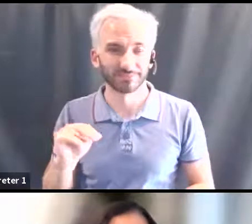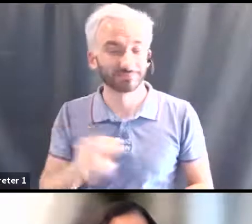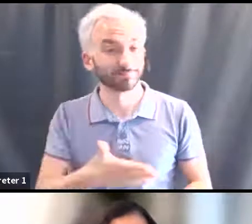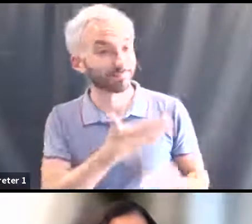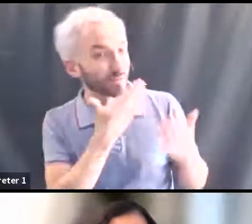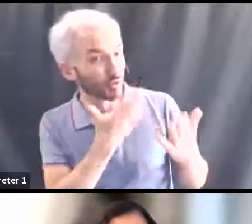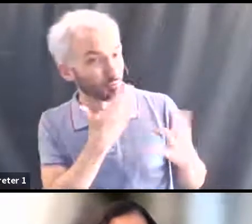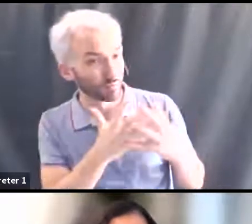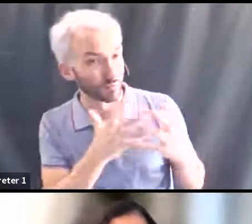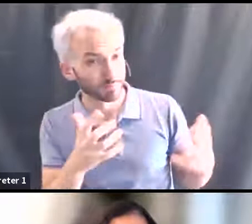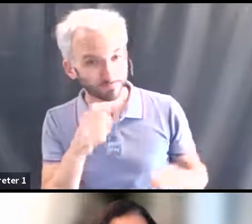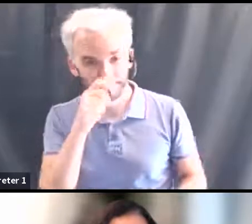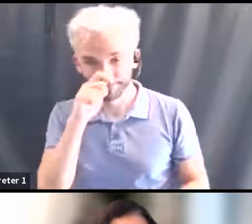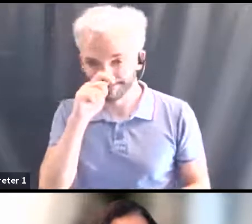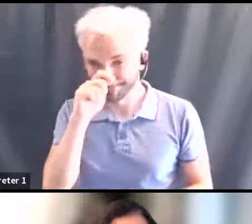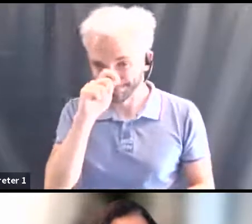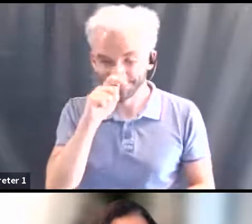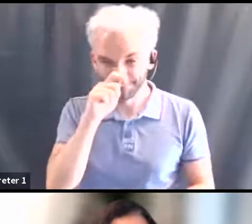much.